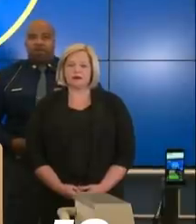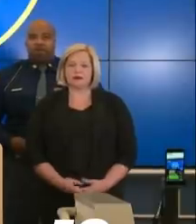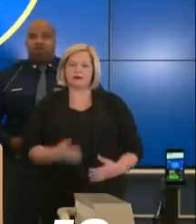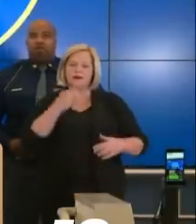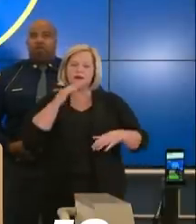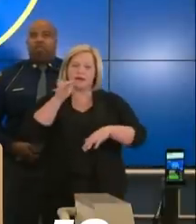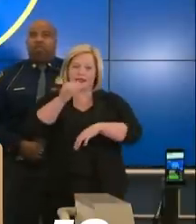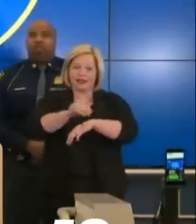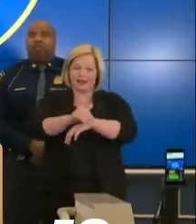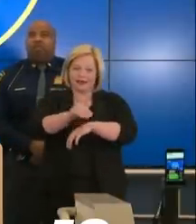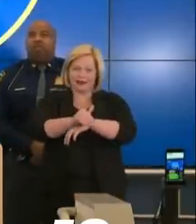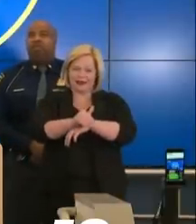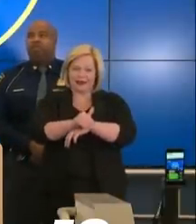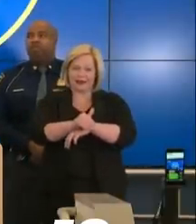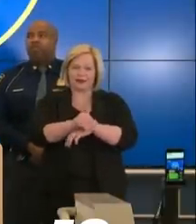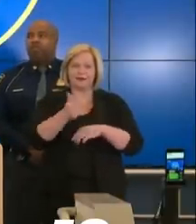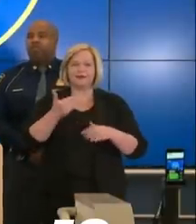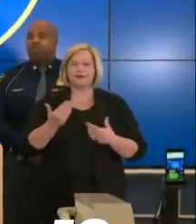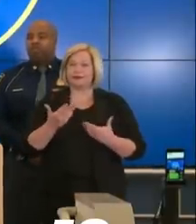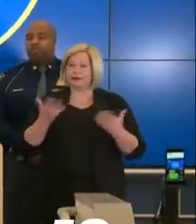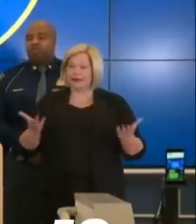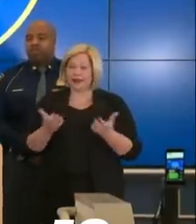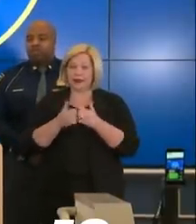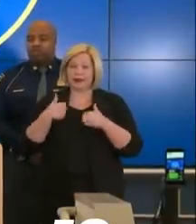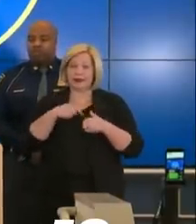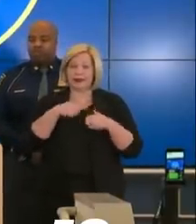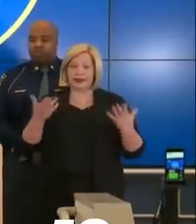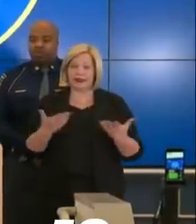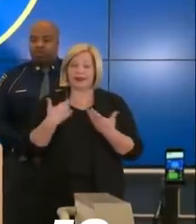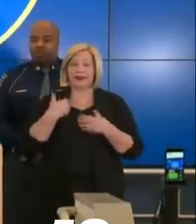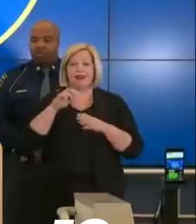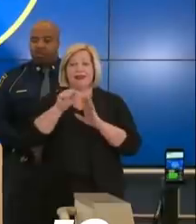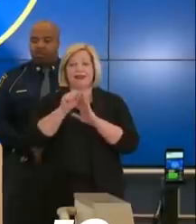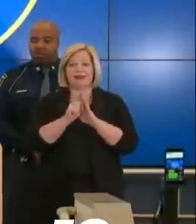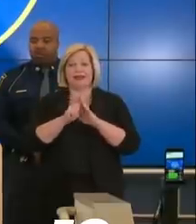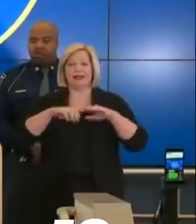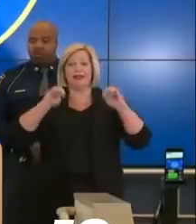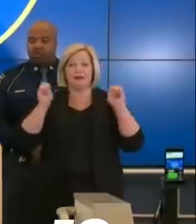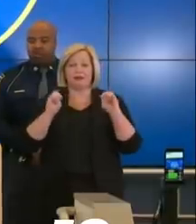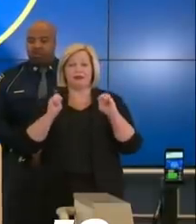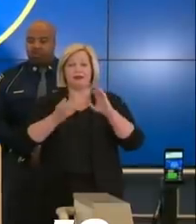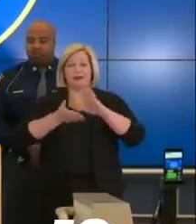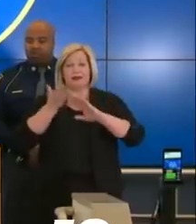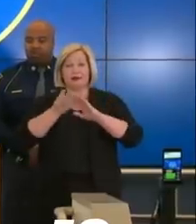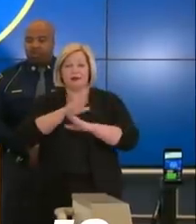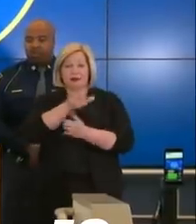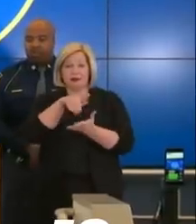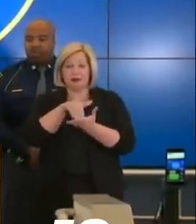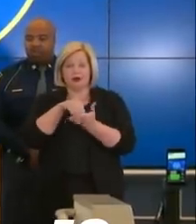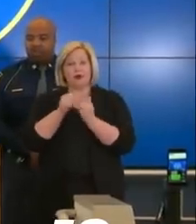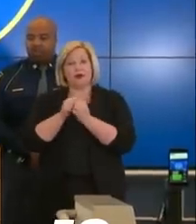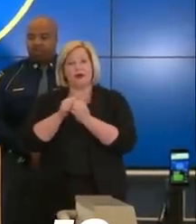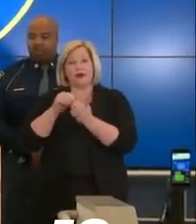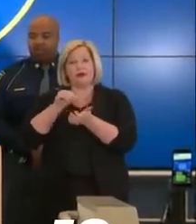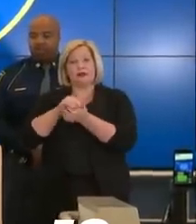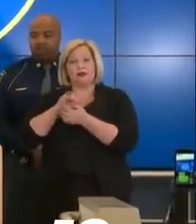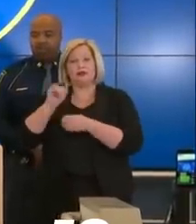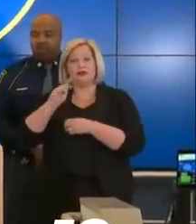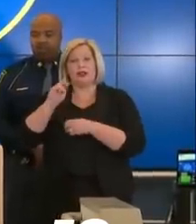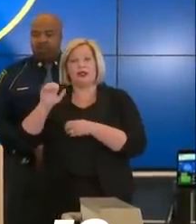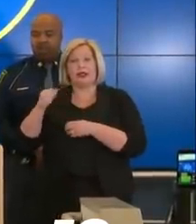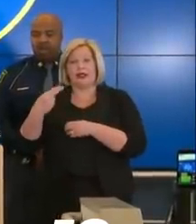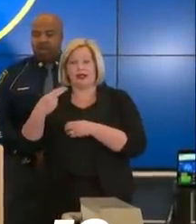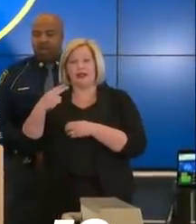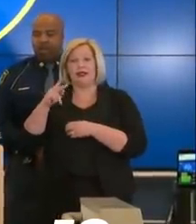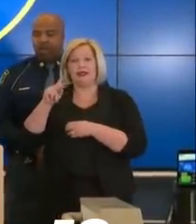Good evening. I am joined here today at the State Emergency Operations Center with Dr. Janae Caldoun, our